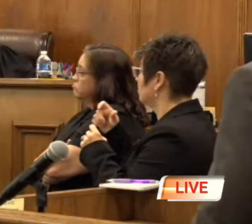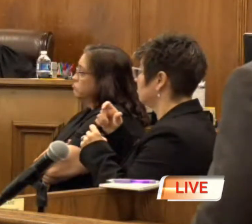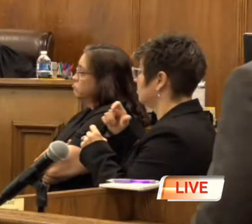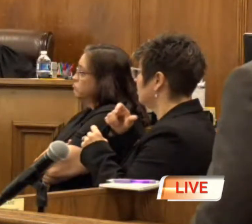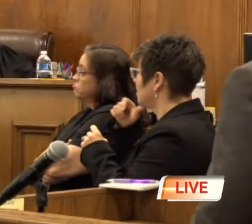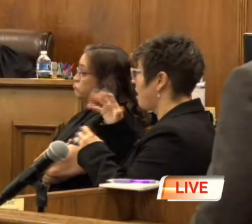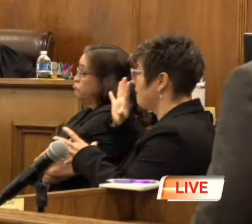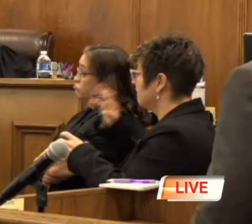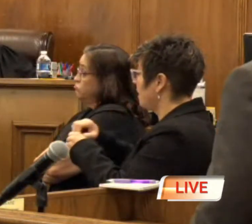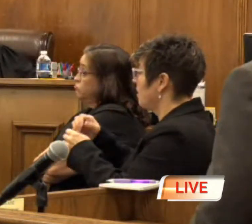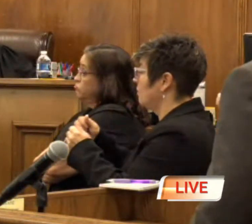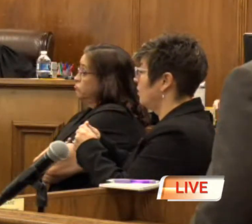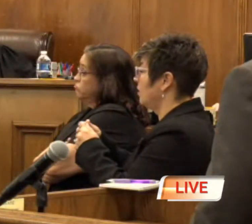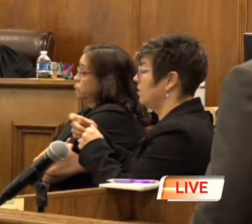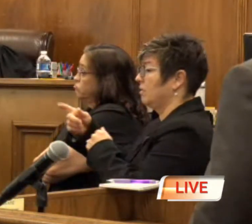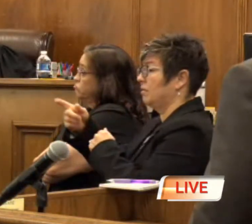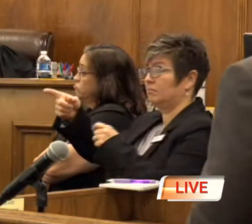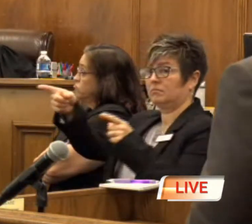here?